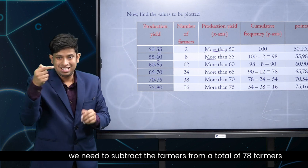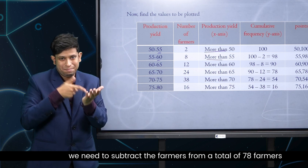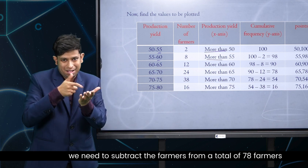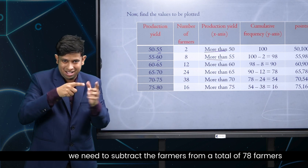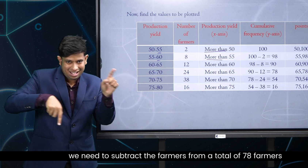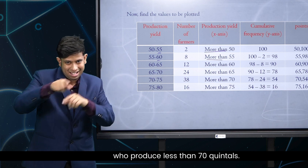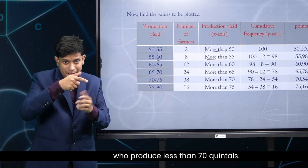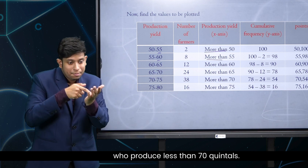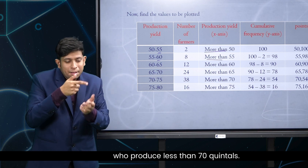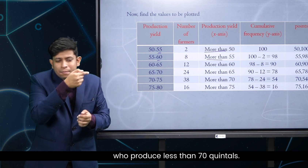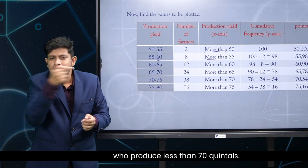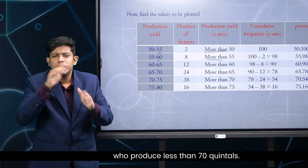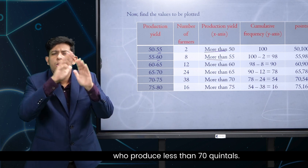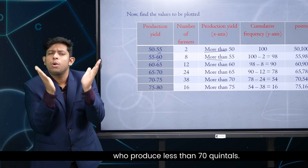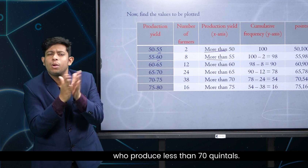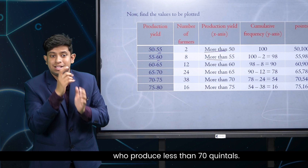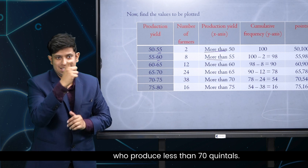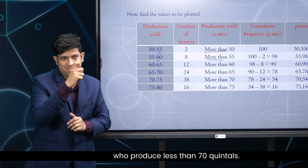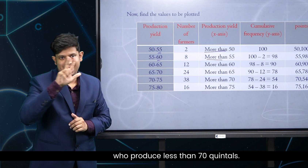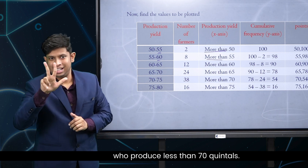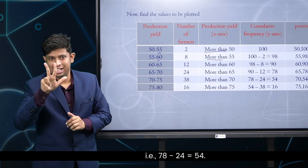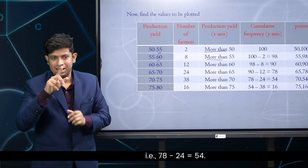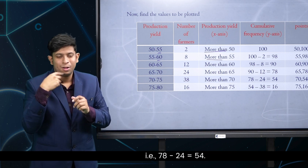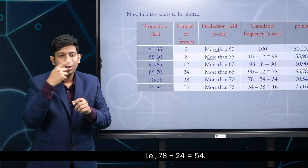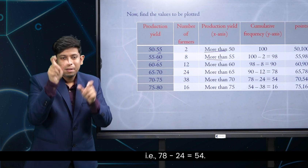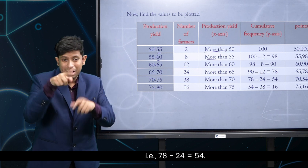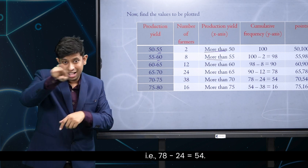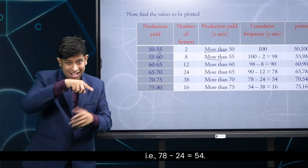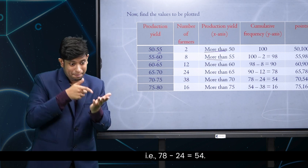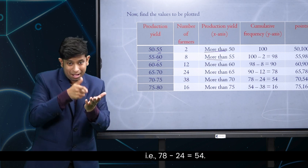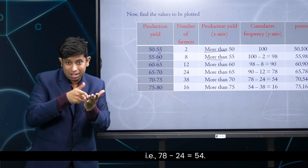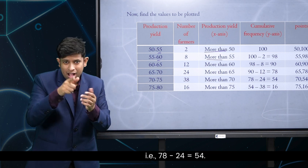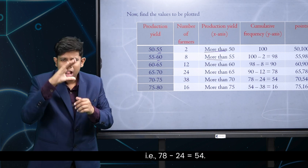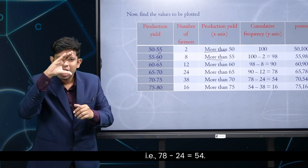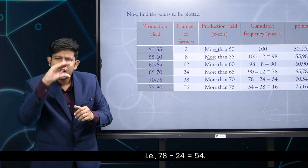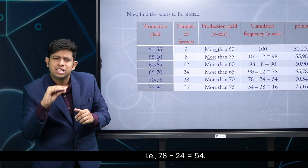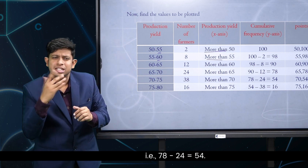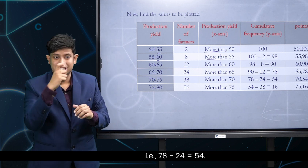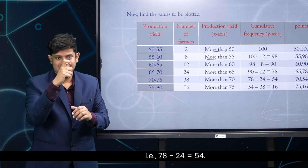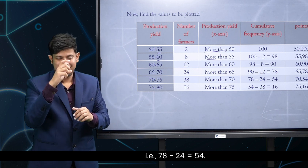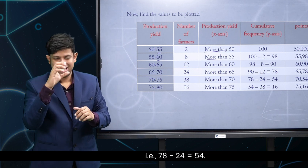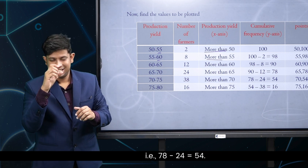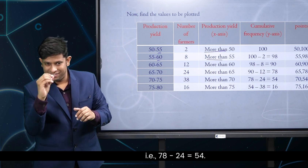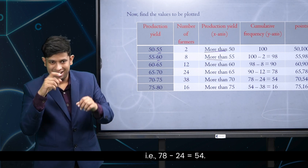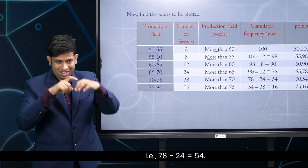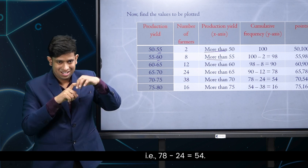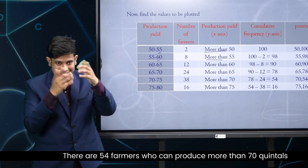farmers who produce less than 70 quintals. That is 78 minus 24 is equal to 54. There